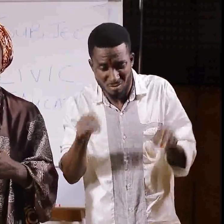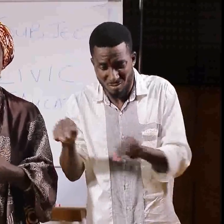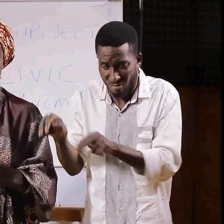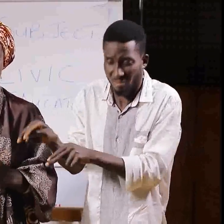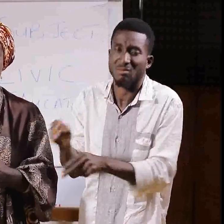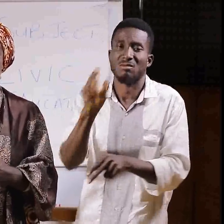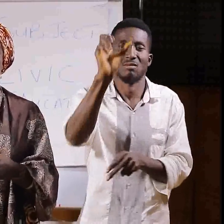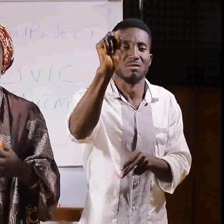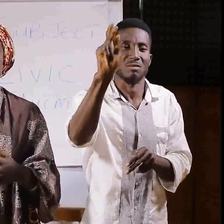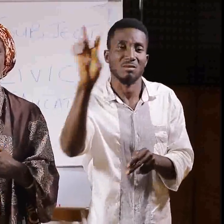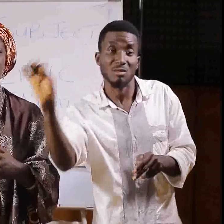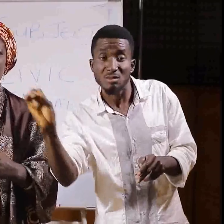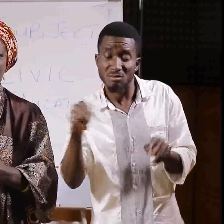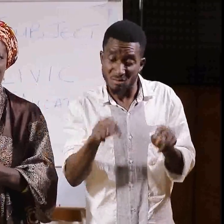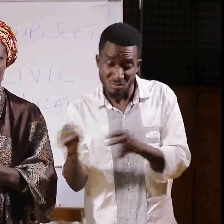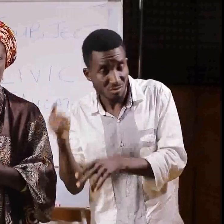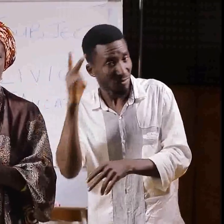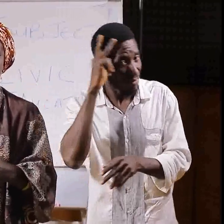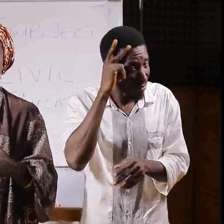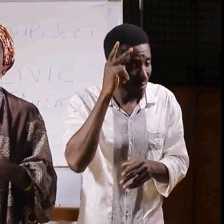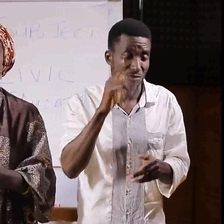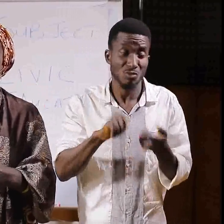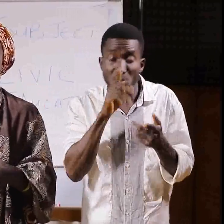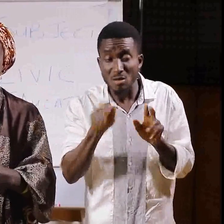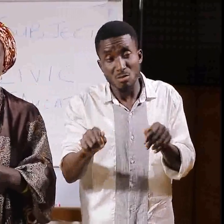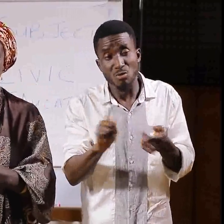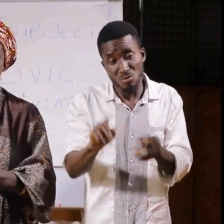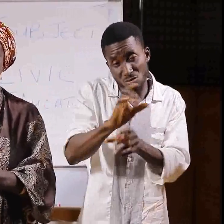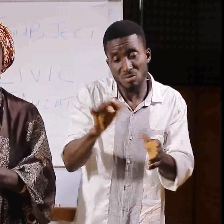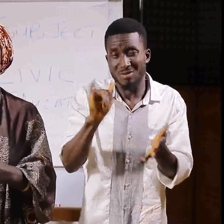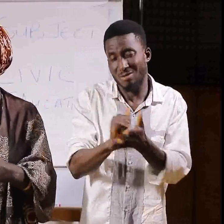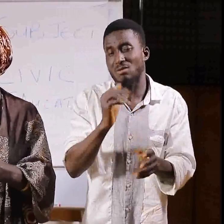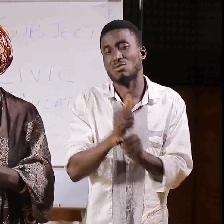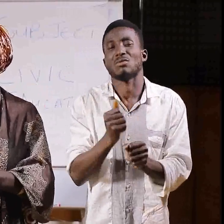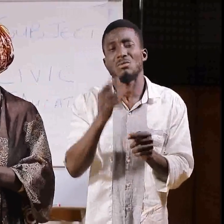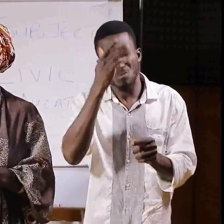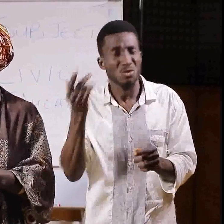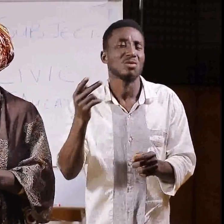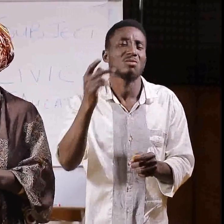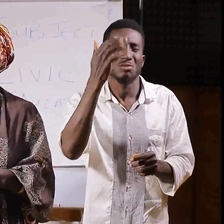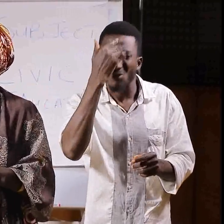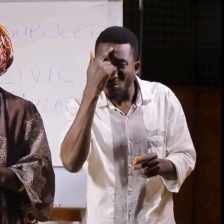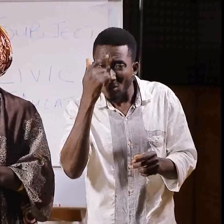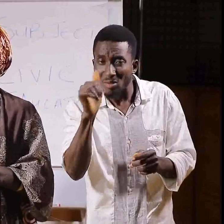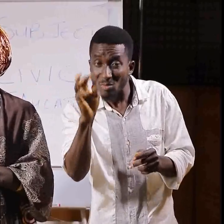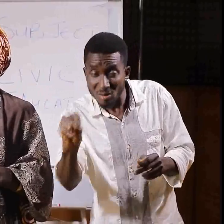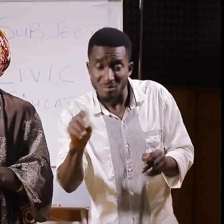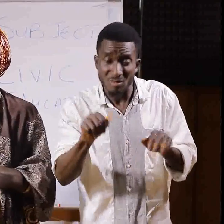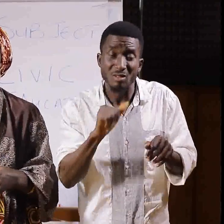necessary skills, necessary knowledge to be able to create that job, because government themselves